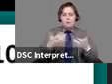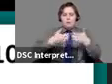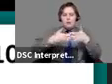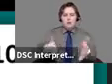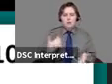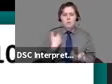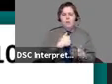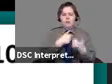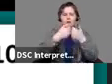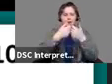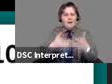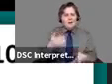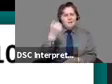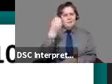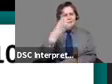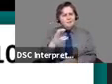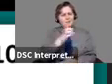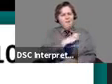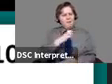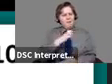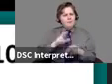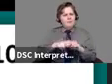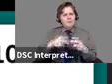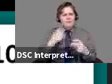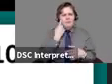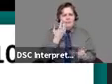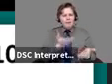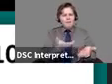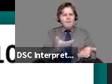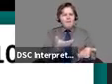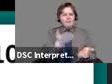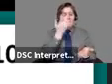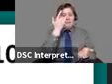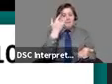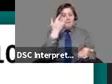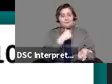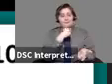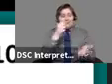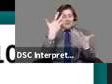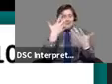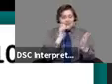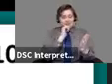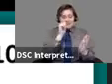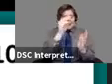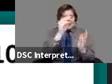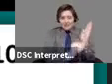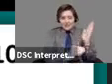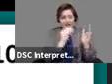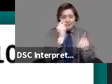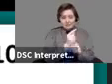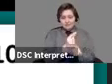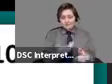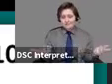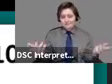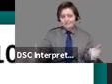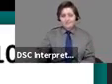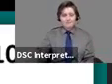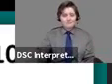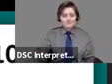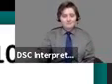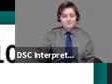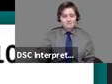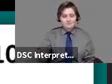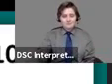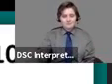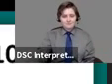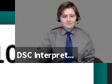We lost 16 congressional seats, and it's all because we are not completing census information. And so we're encouraging